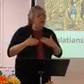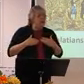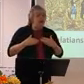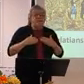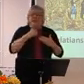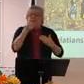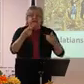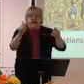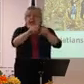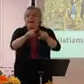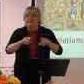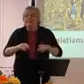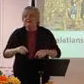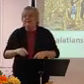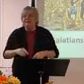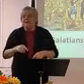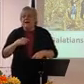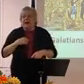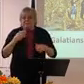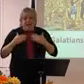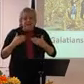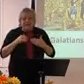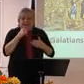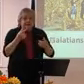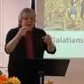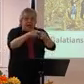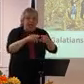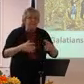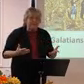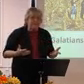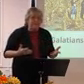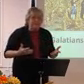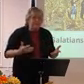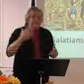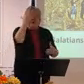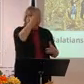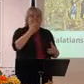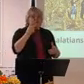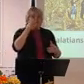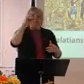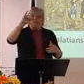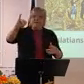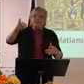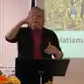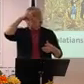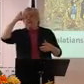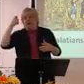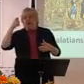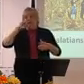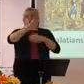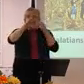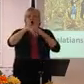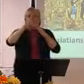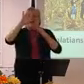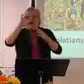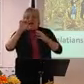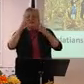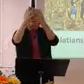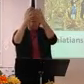glaciers did melt a little bit. So we have beautiful Michigan because the glaciers melted. Amen?